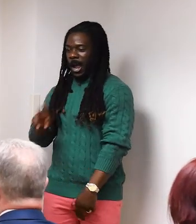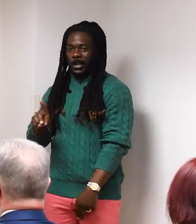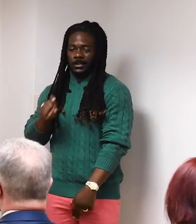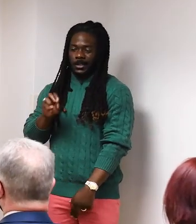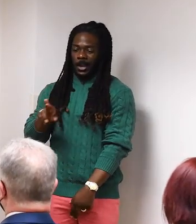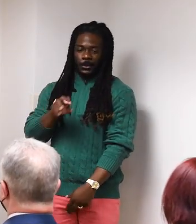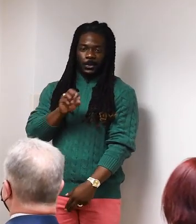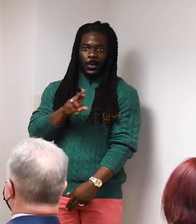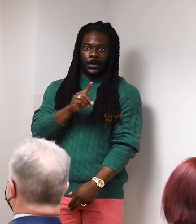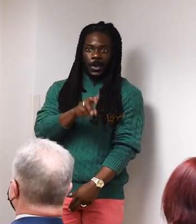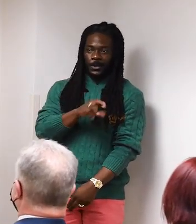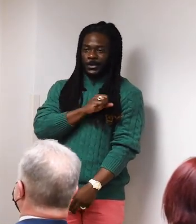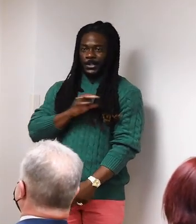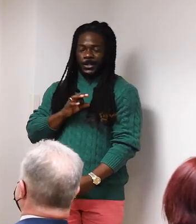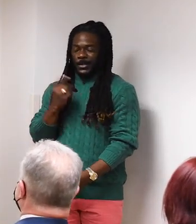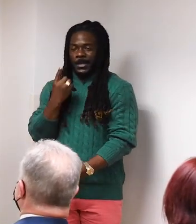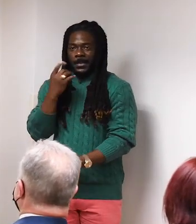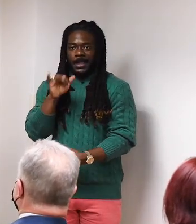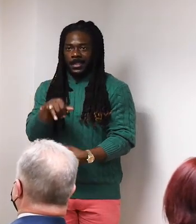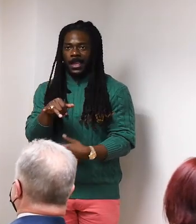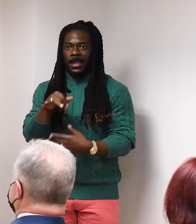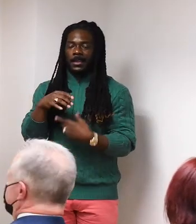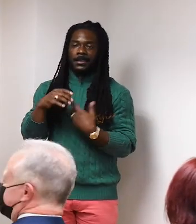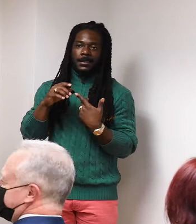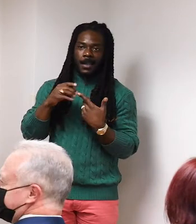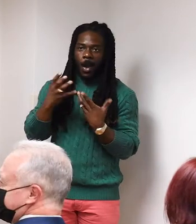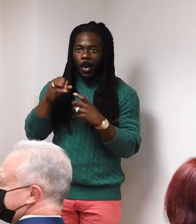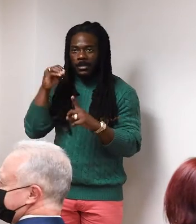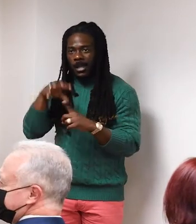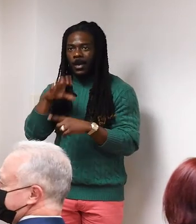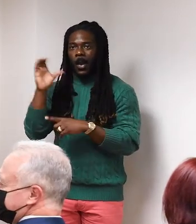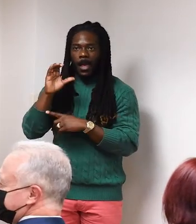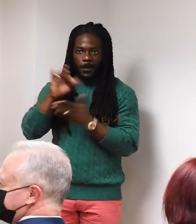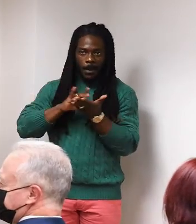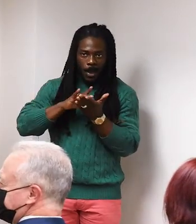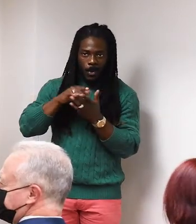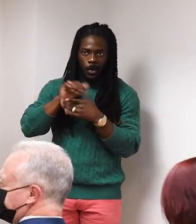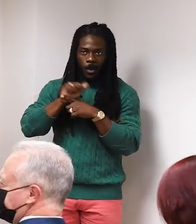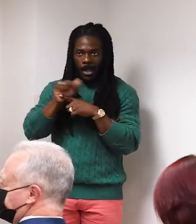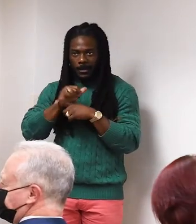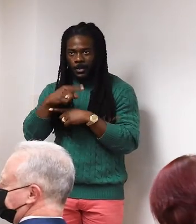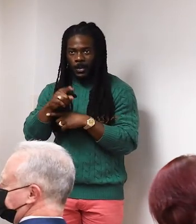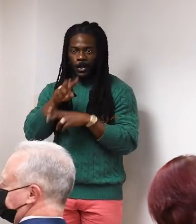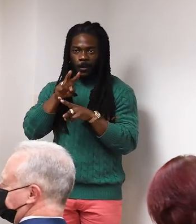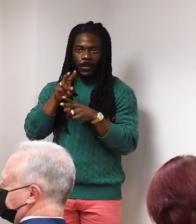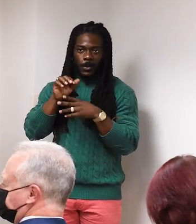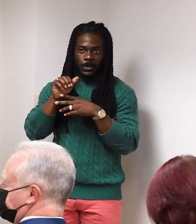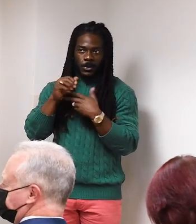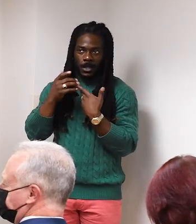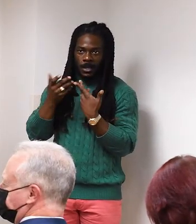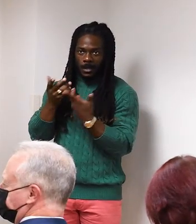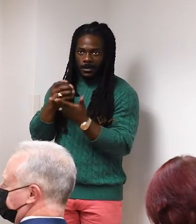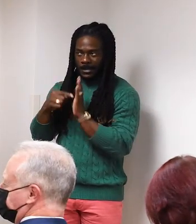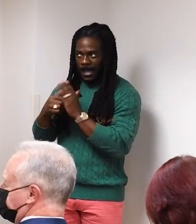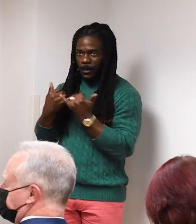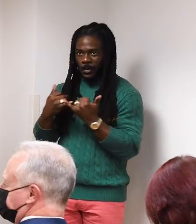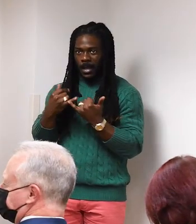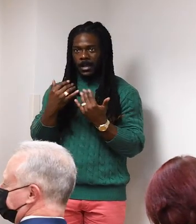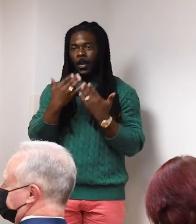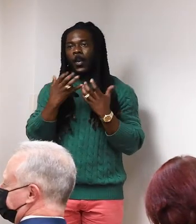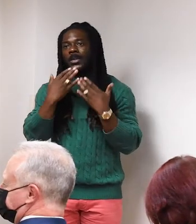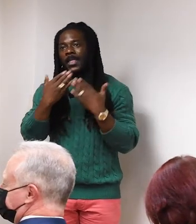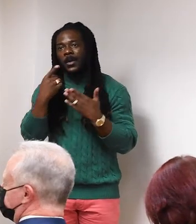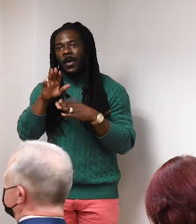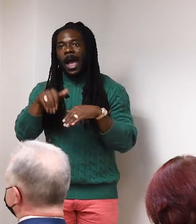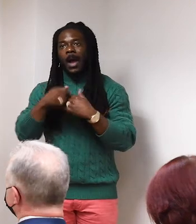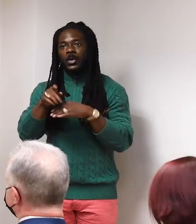something like that. To Columbia Medical Practice, and we're looking forward again to the demonstration in a moment. Thank you for how you stepped into this